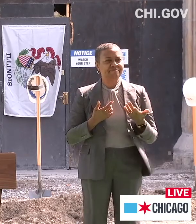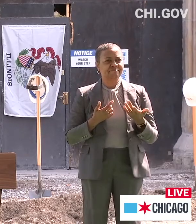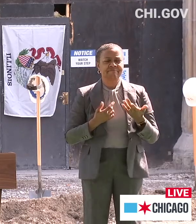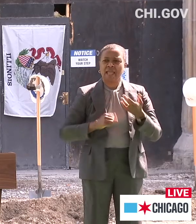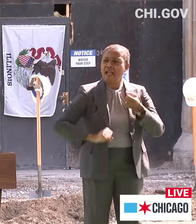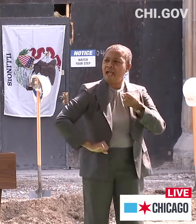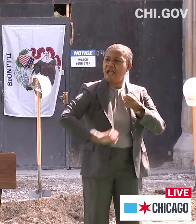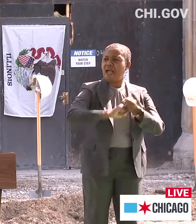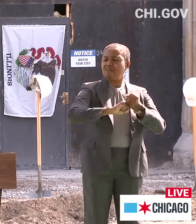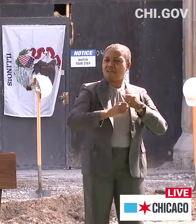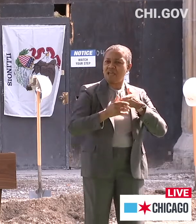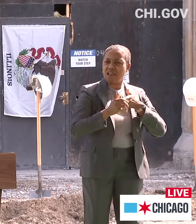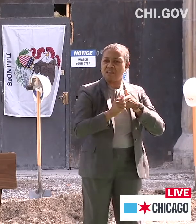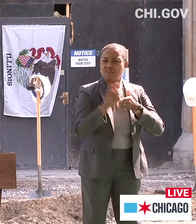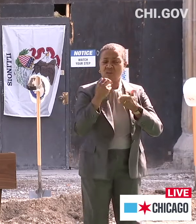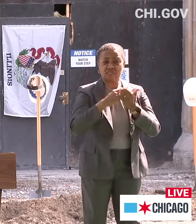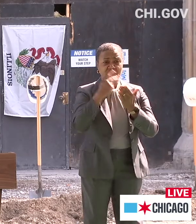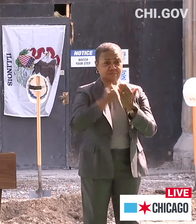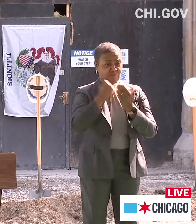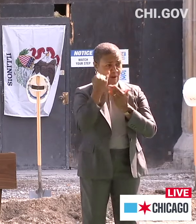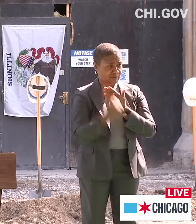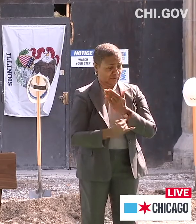advocate and leader for this project.